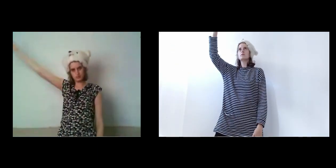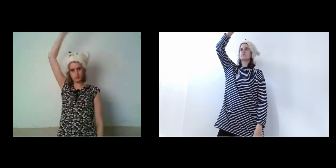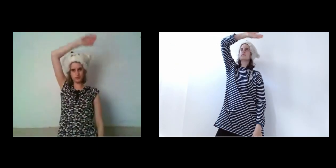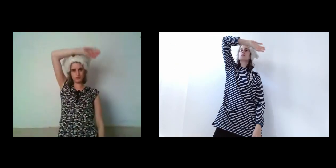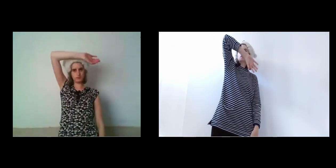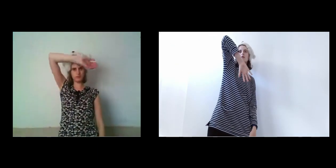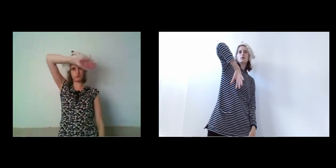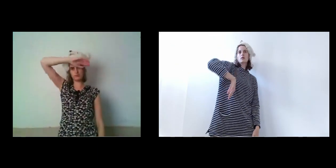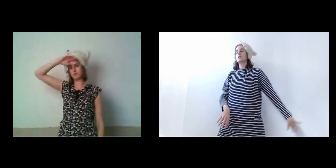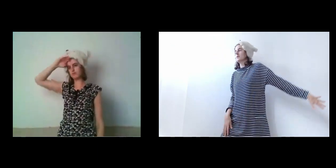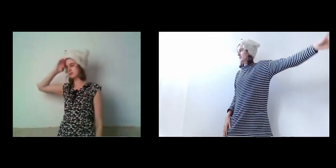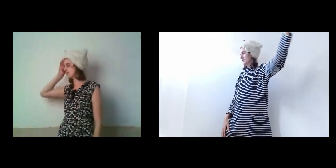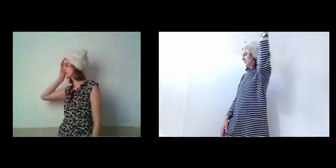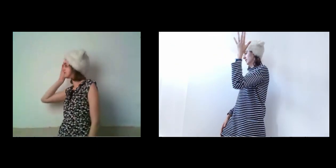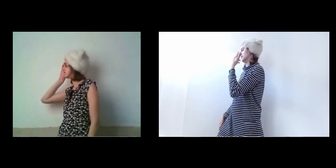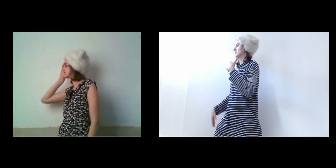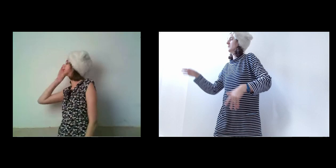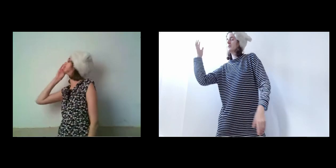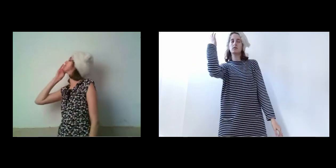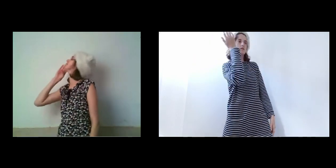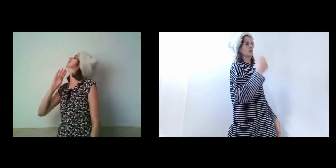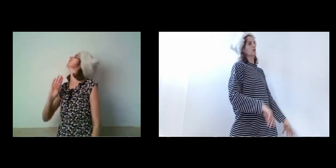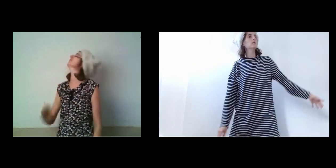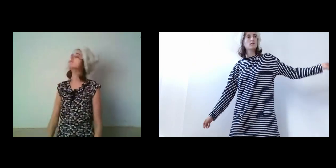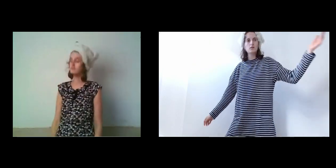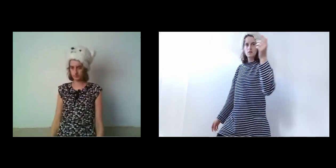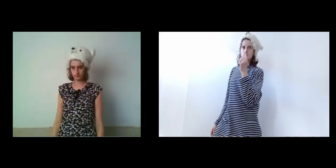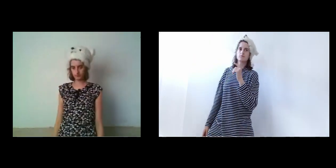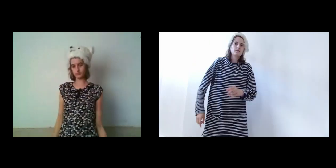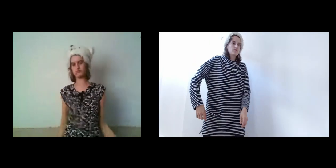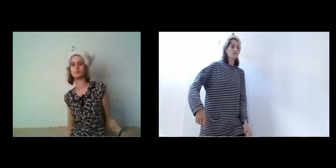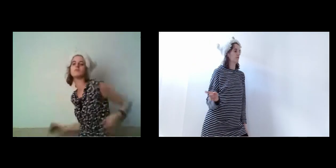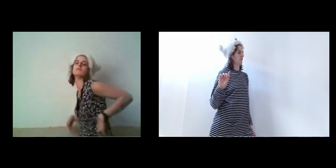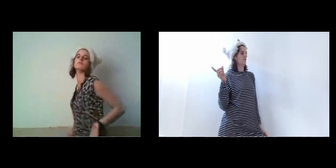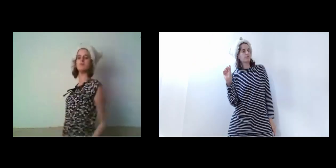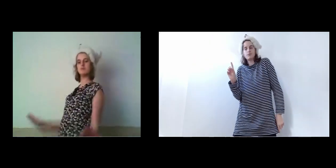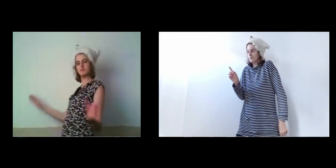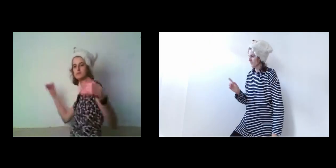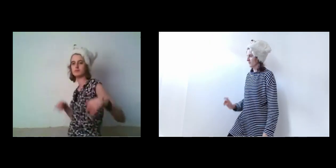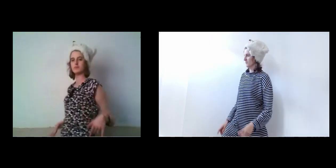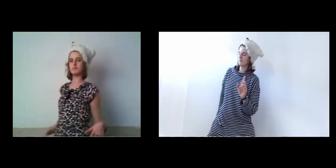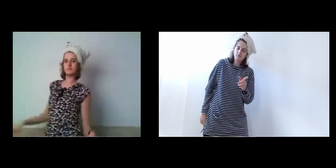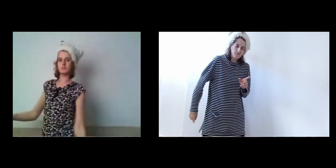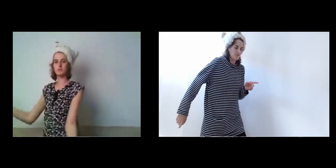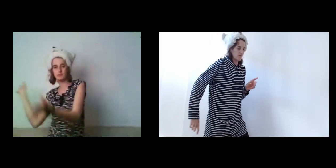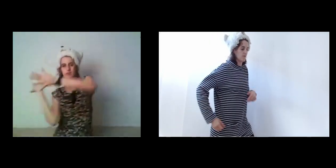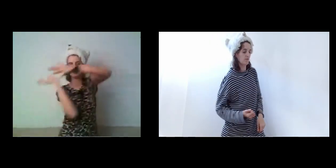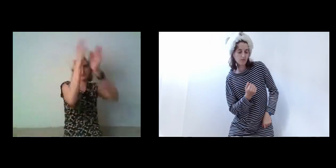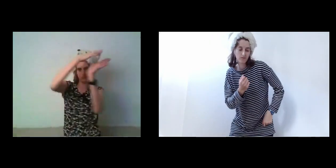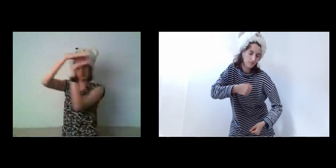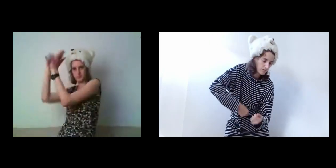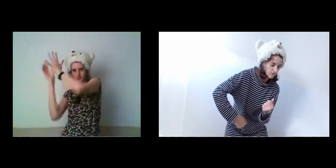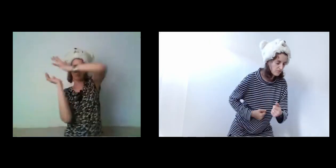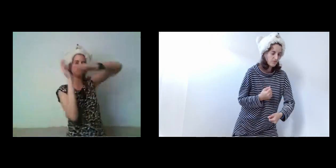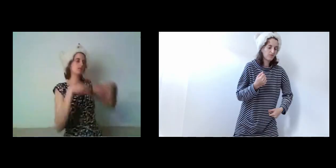laughing Necessity conquers fear Don't lose yourself